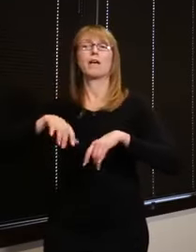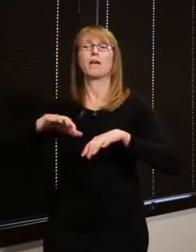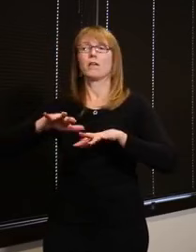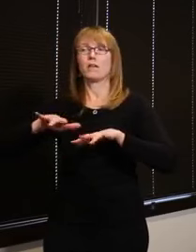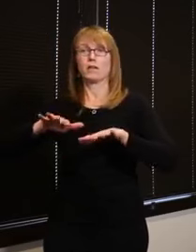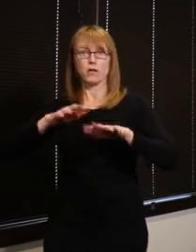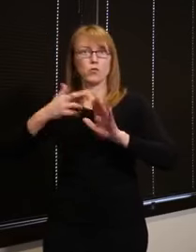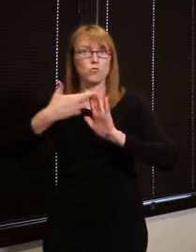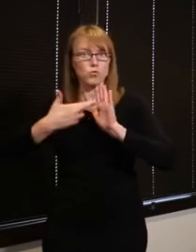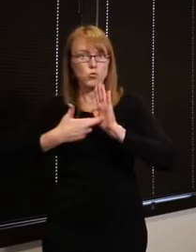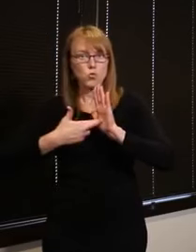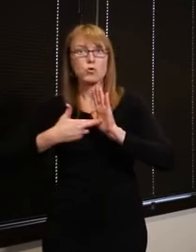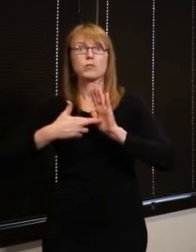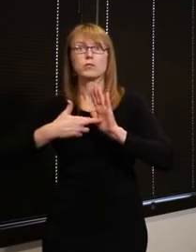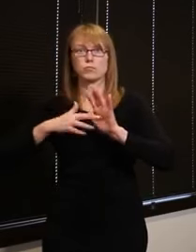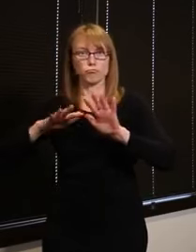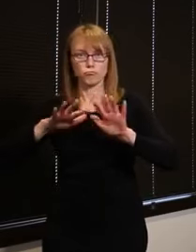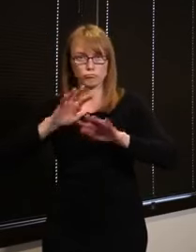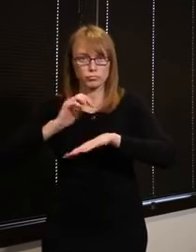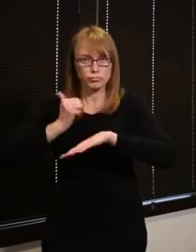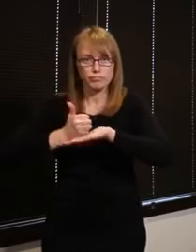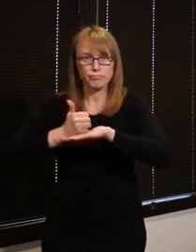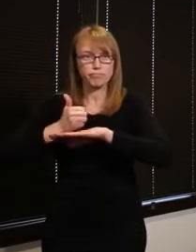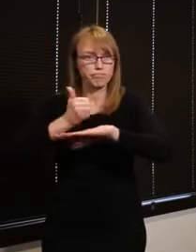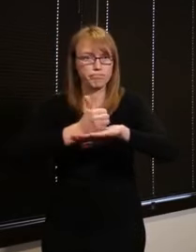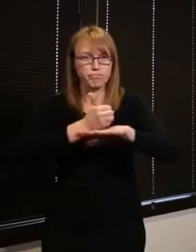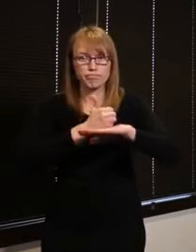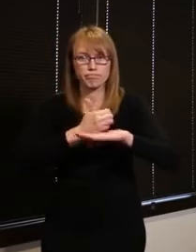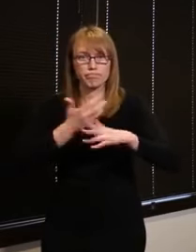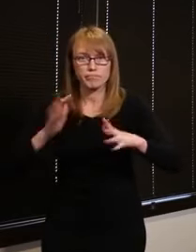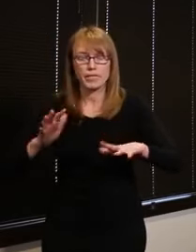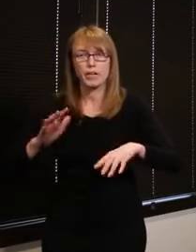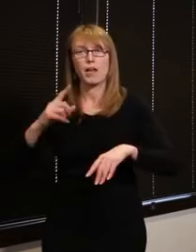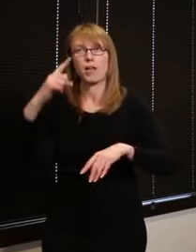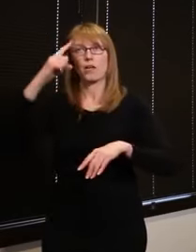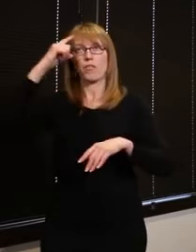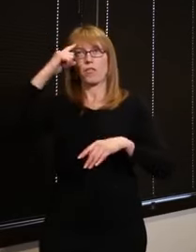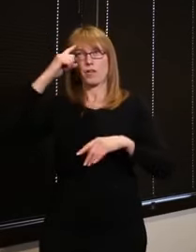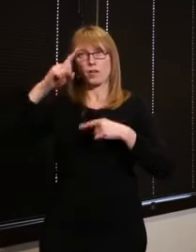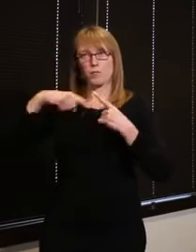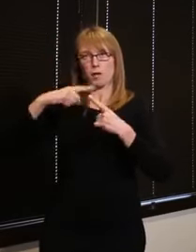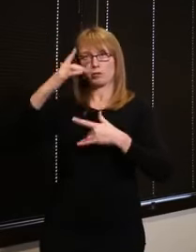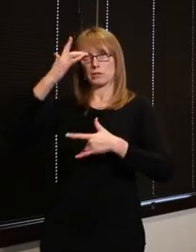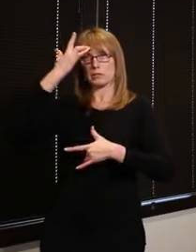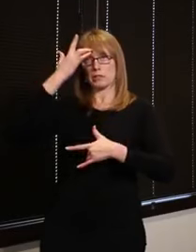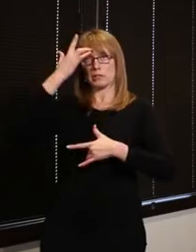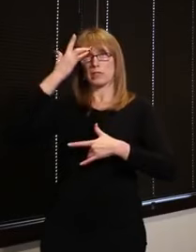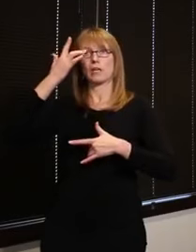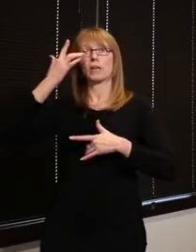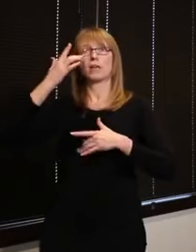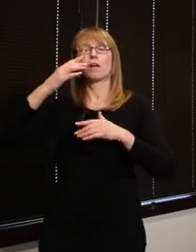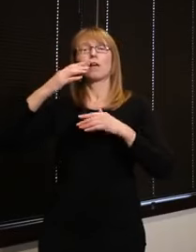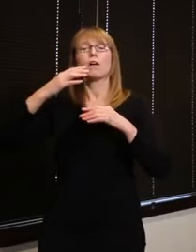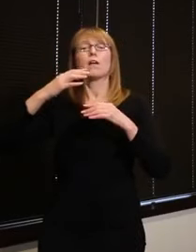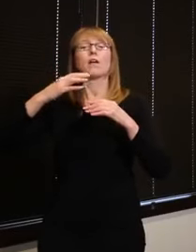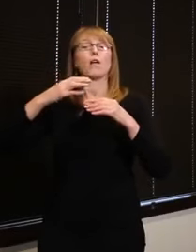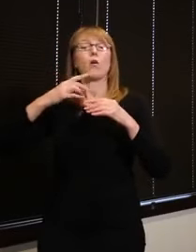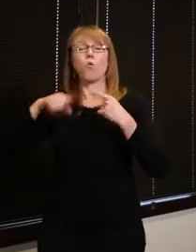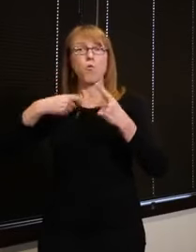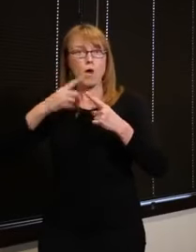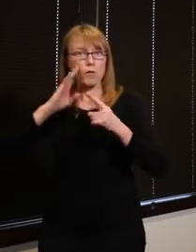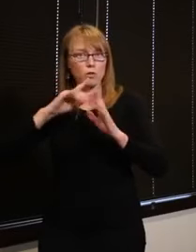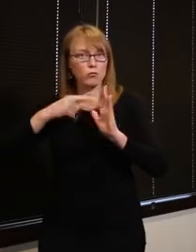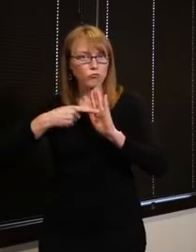time, how much time it takes to develop symptoms, all of those things, you'll see a deviation in the curve where it goes from worst